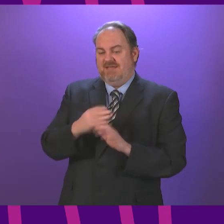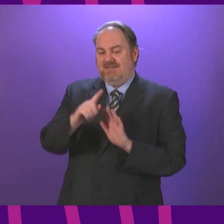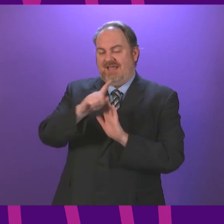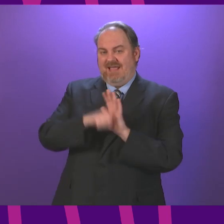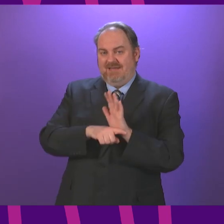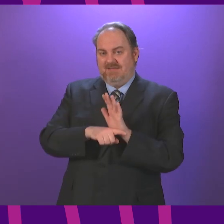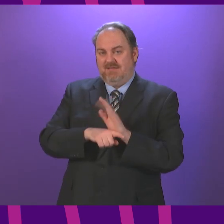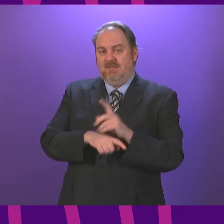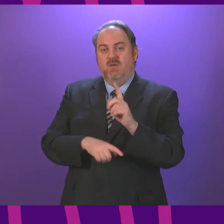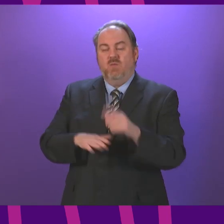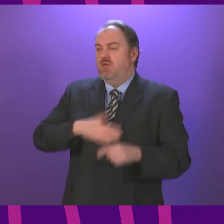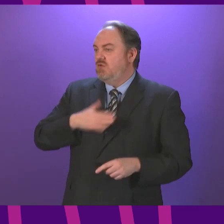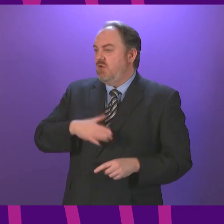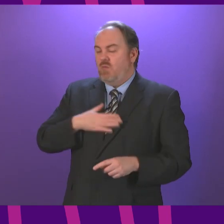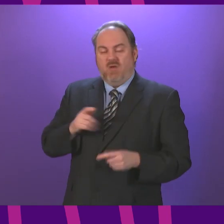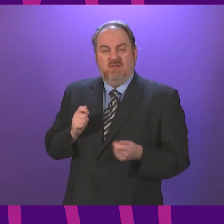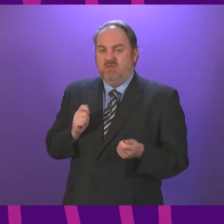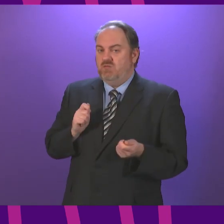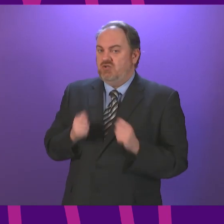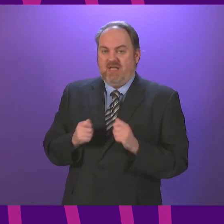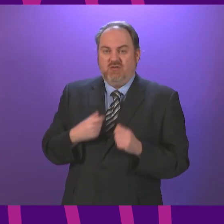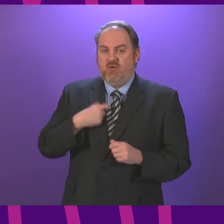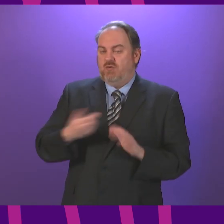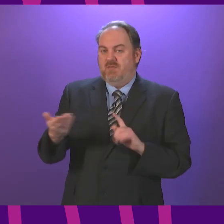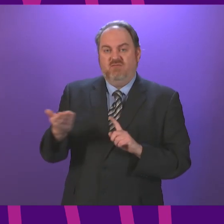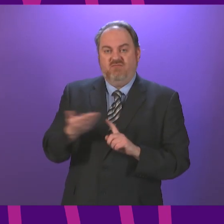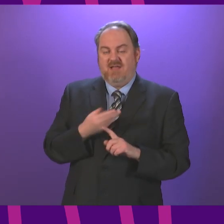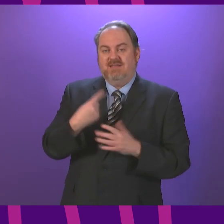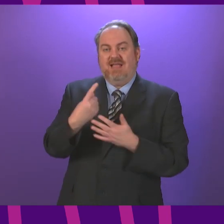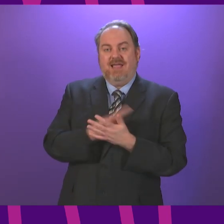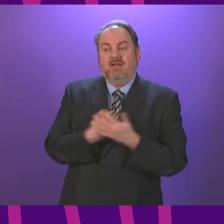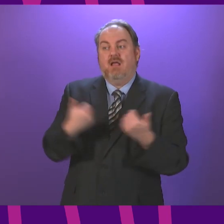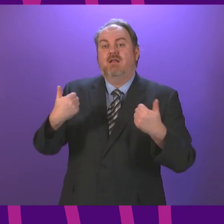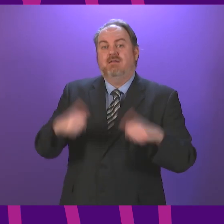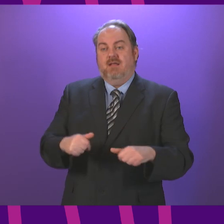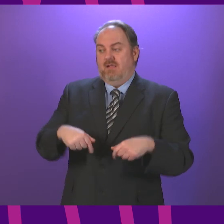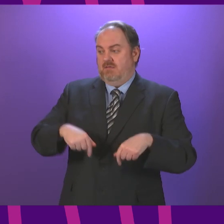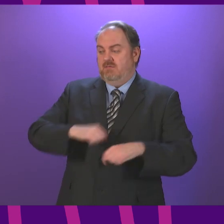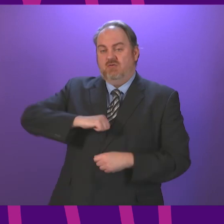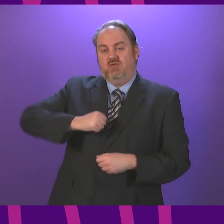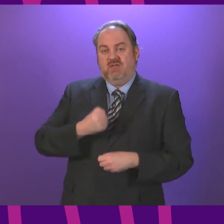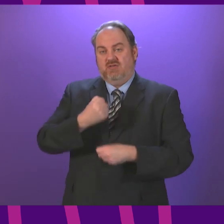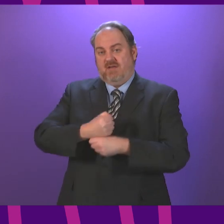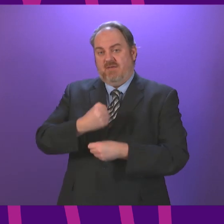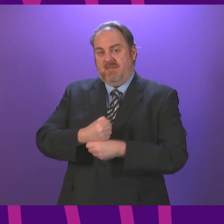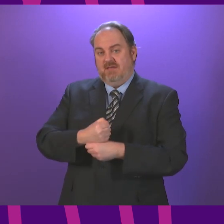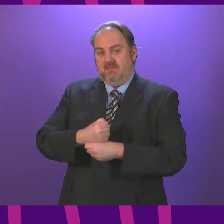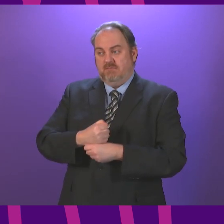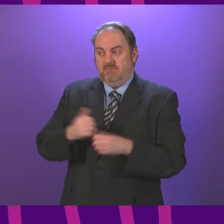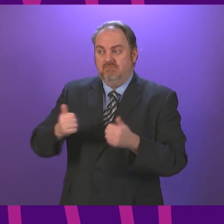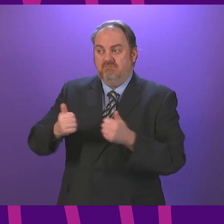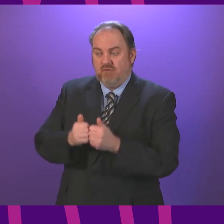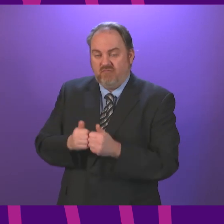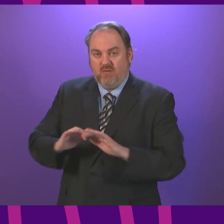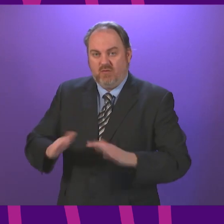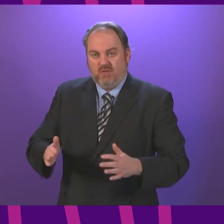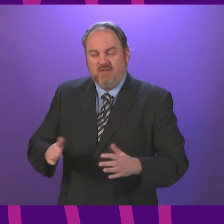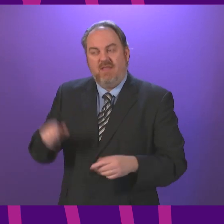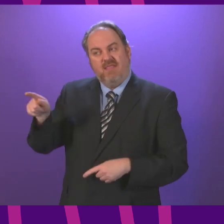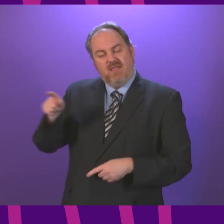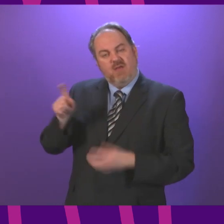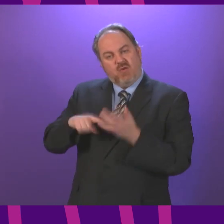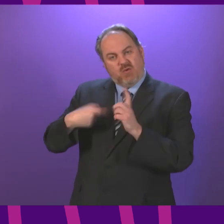Act without the express consent of the Scottish Parliament. My strong preference would be for the UK Government to follow Scotland's example,